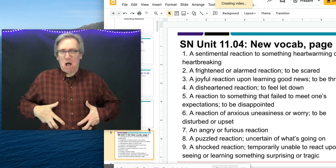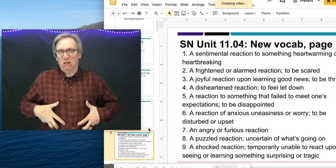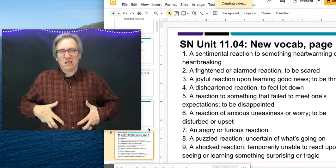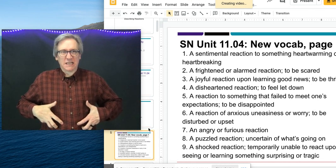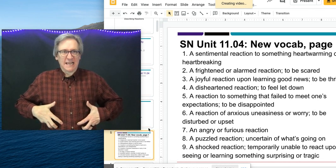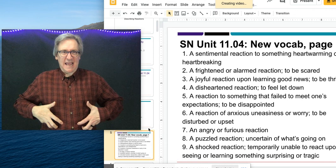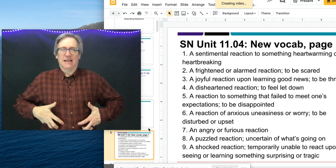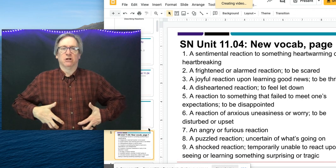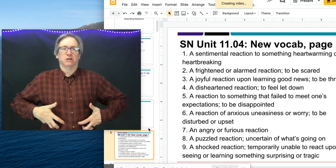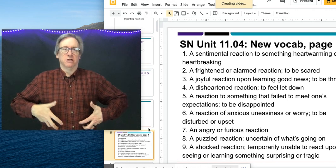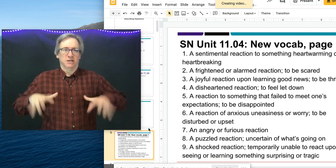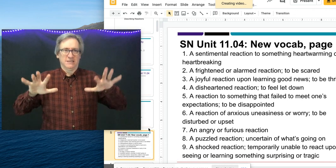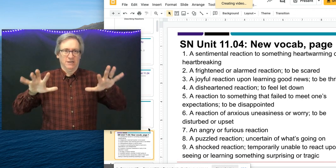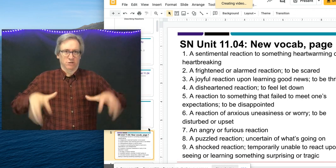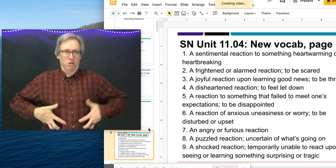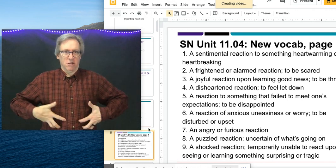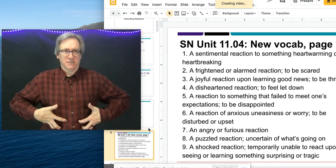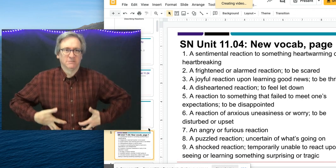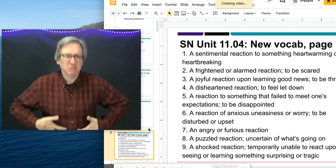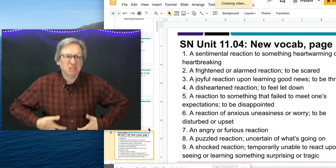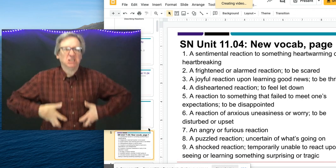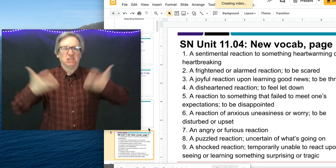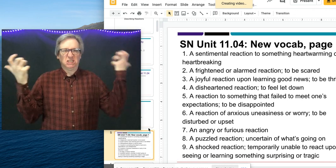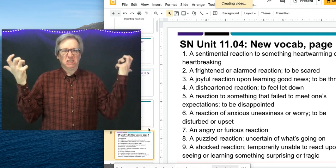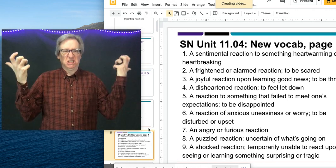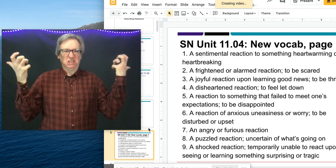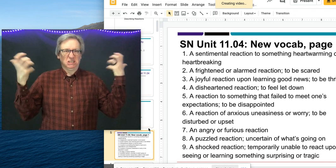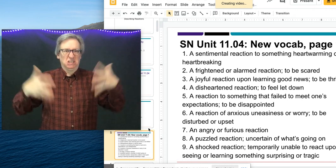really Hulk-like anger, take your claws,